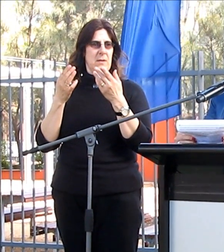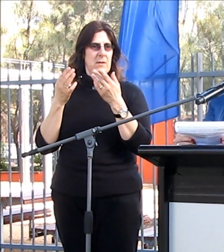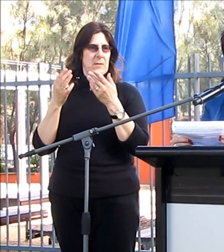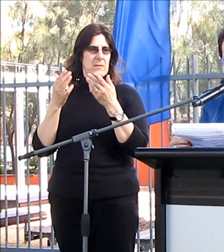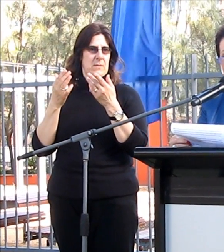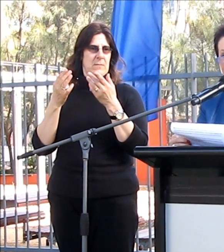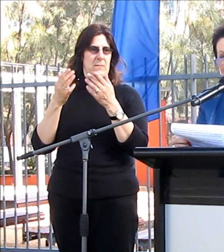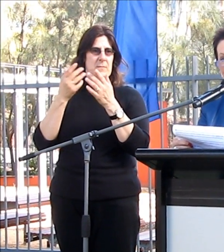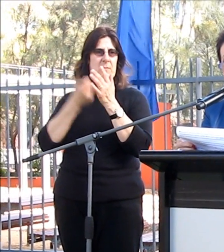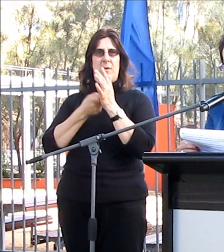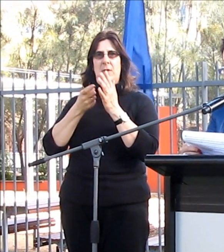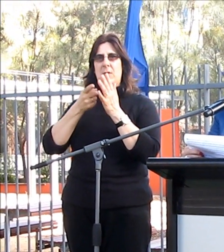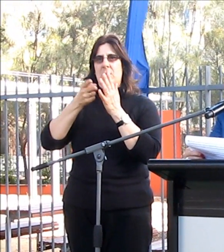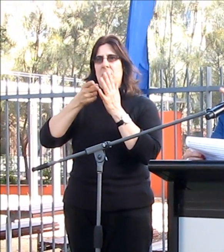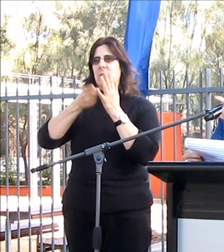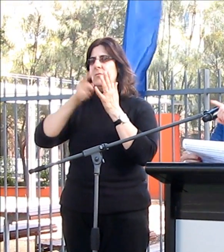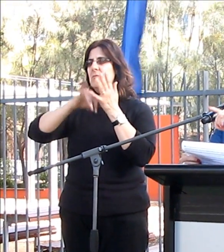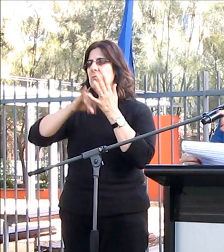Coordinator Russ Grayson.